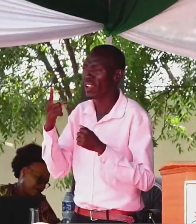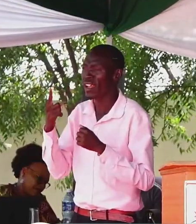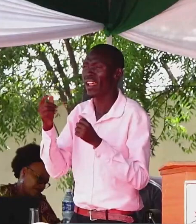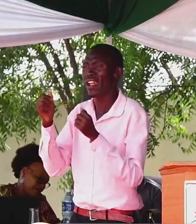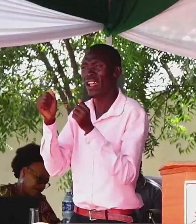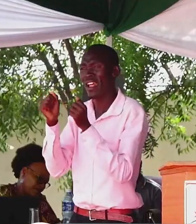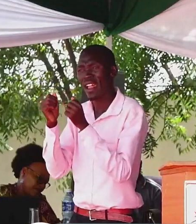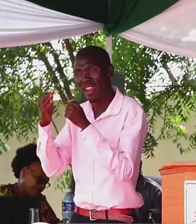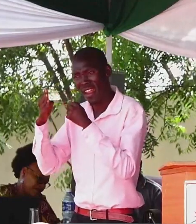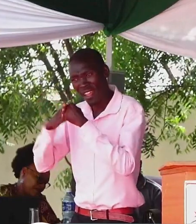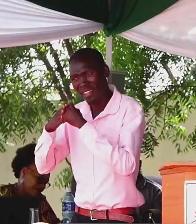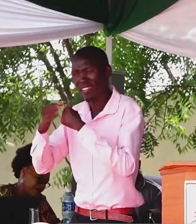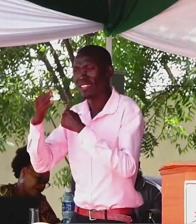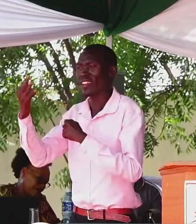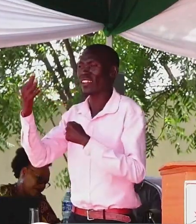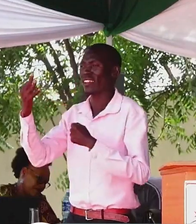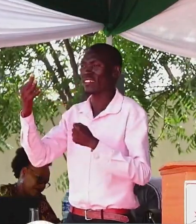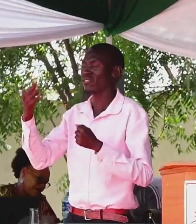1,193.